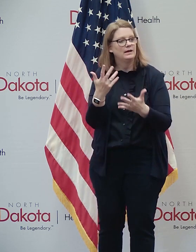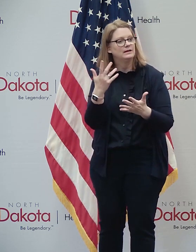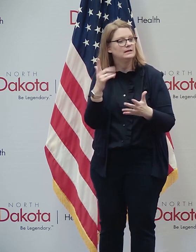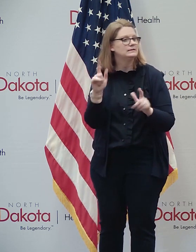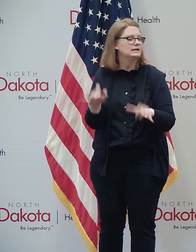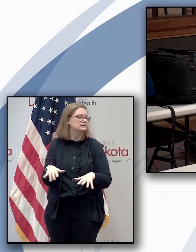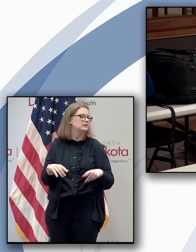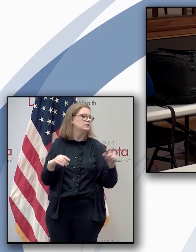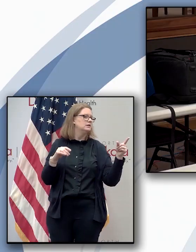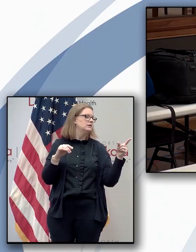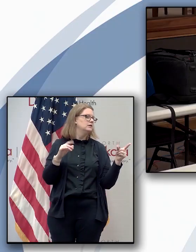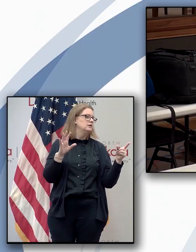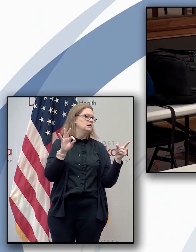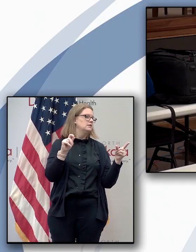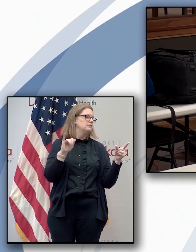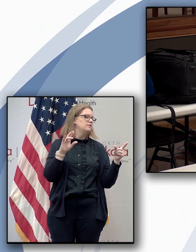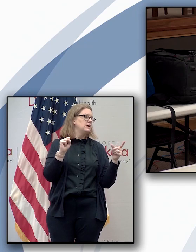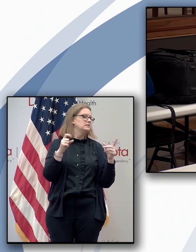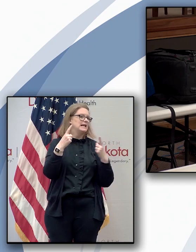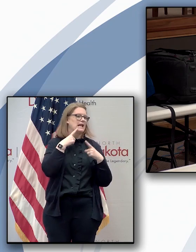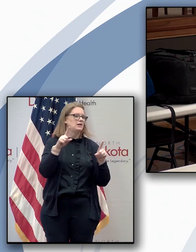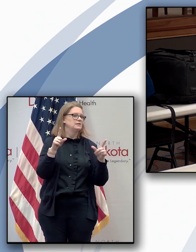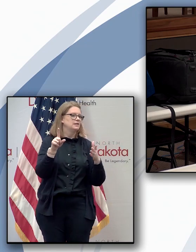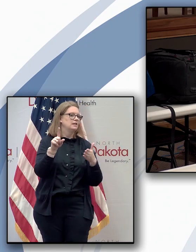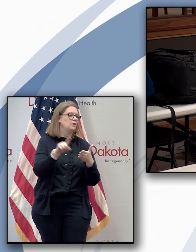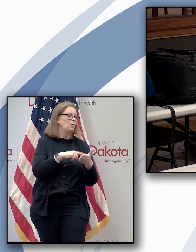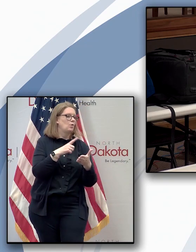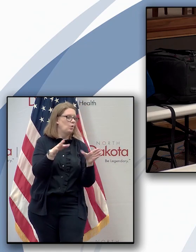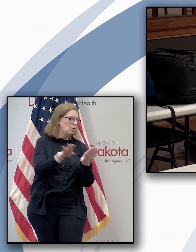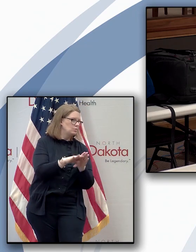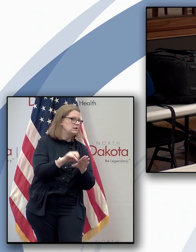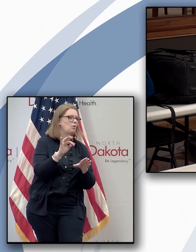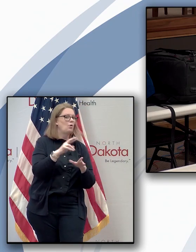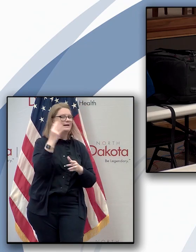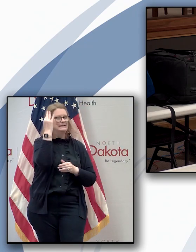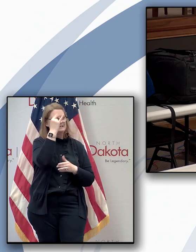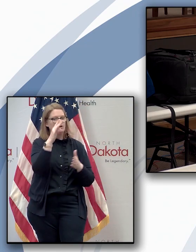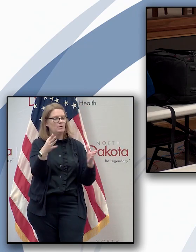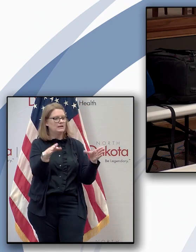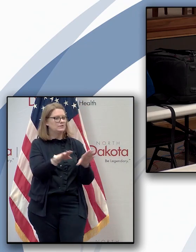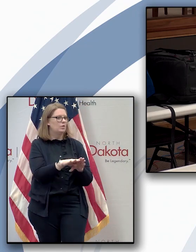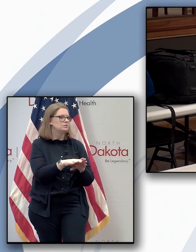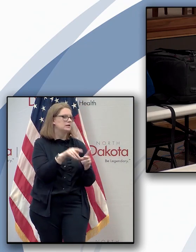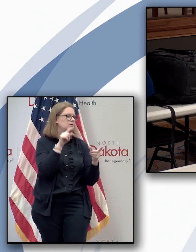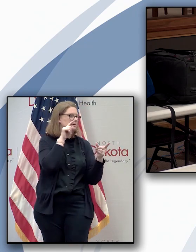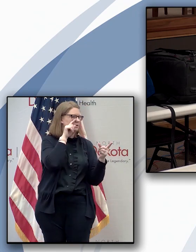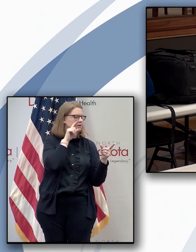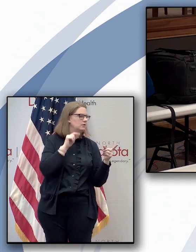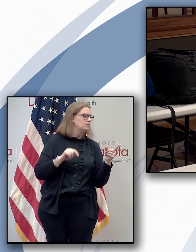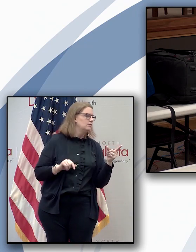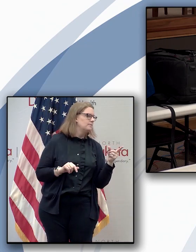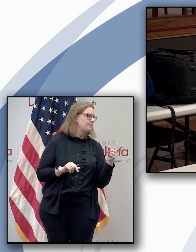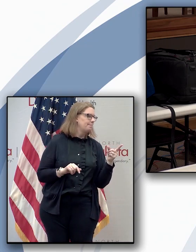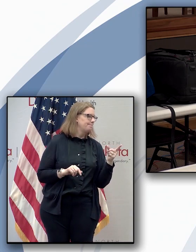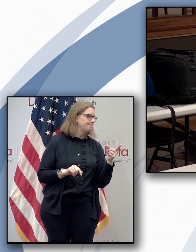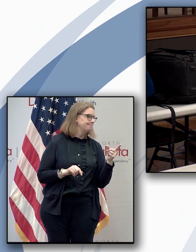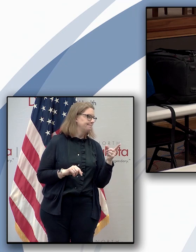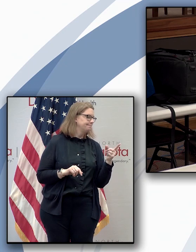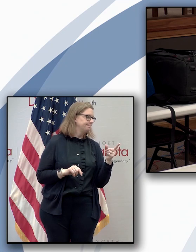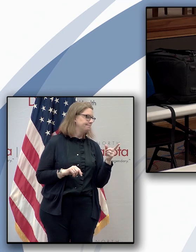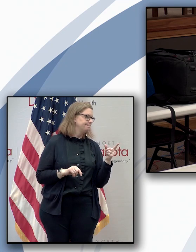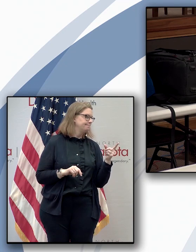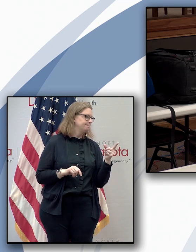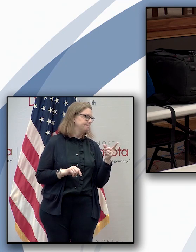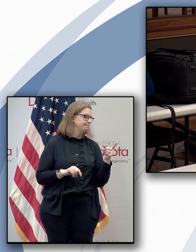task force. We'll have numbers coming in because of our 44 more long-term care facilities, but we really the citizens need to do their part as well.